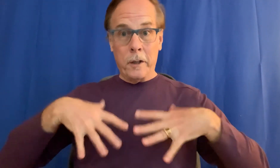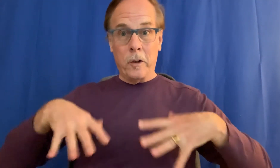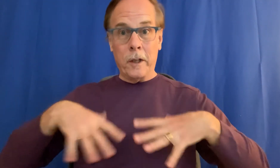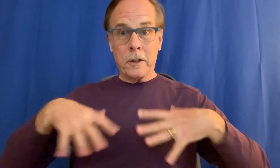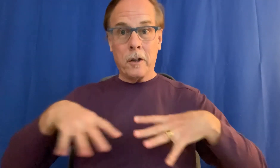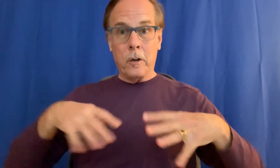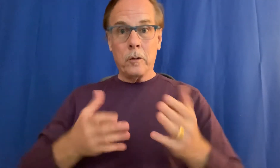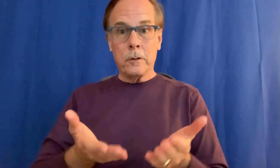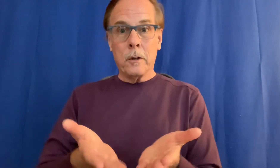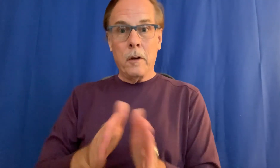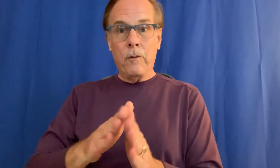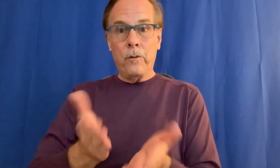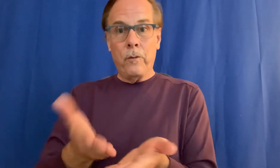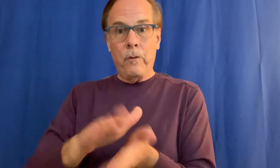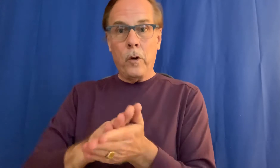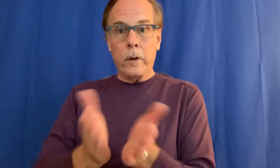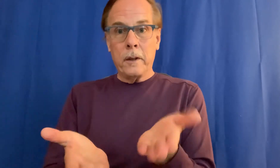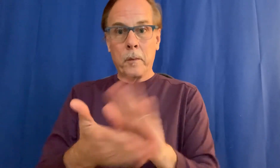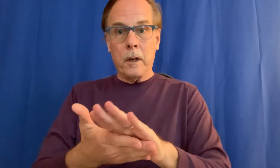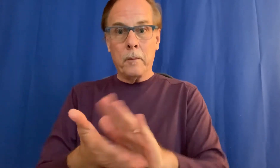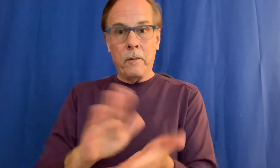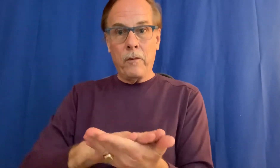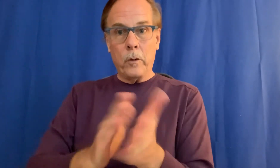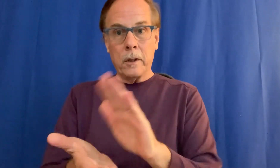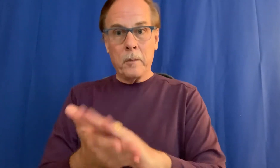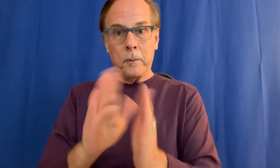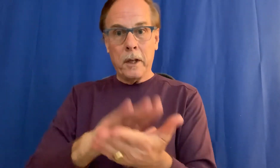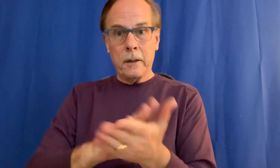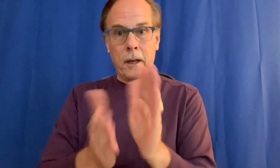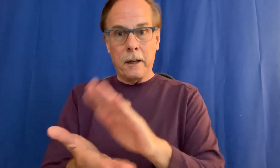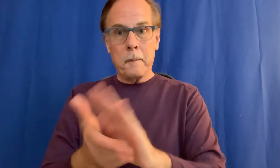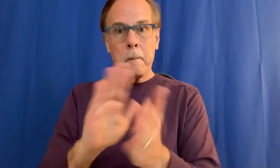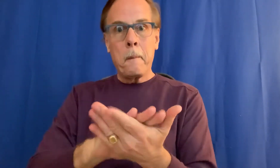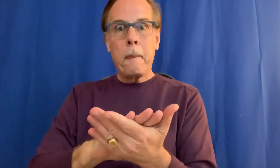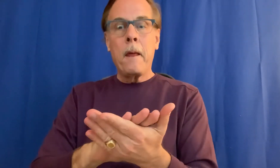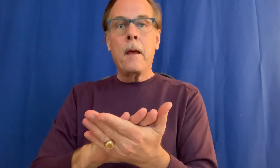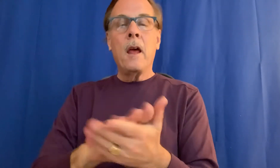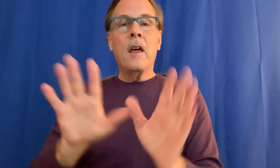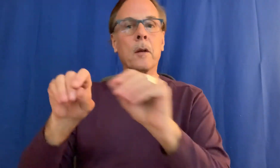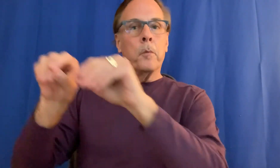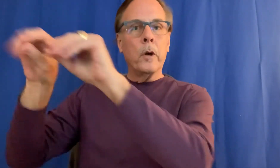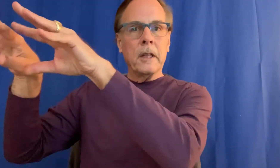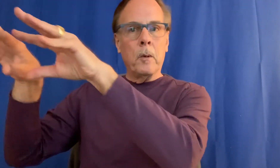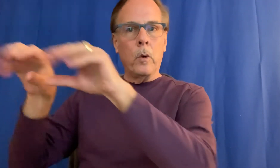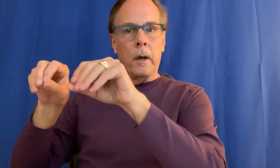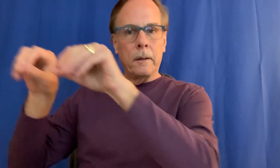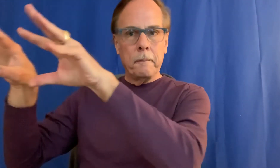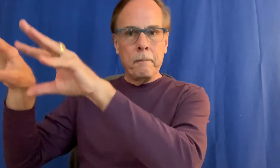that's clothes. Folding them up like that, and then putting them away.